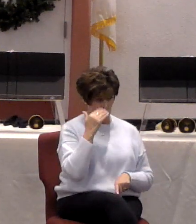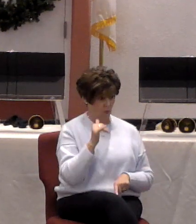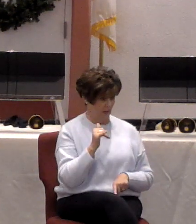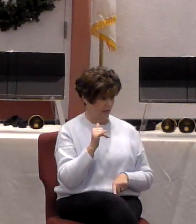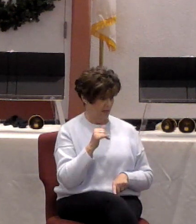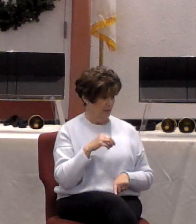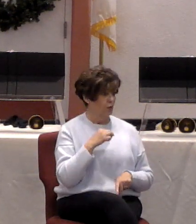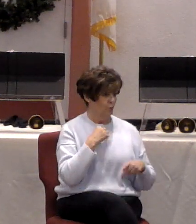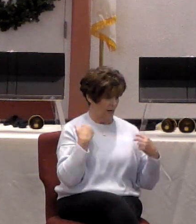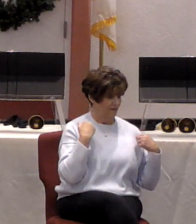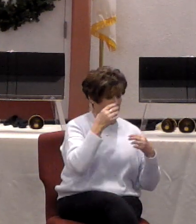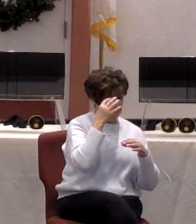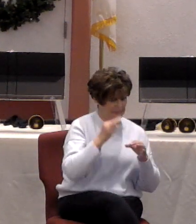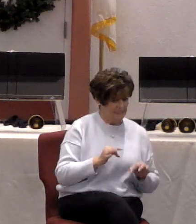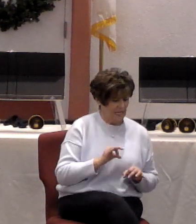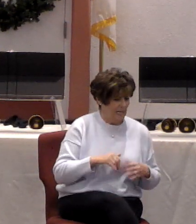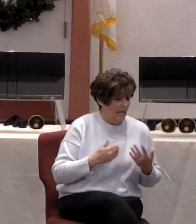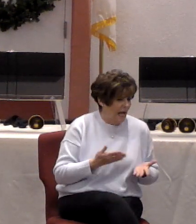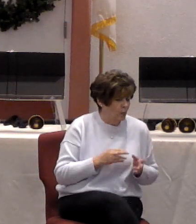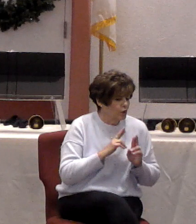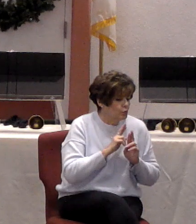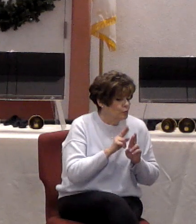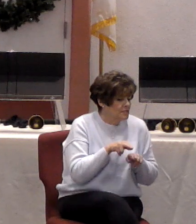we have to decide how we're going to respond.